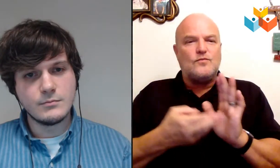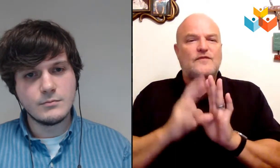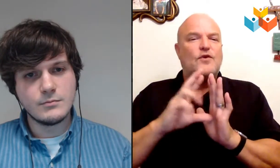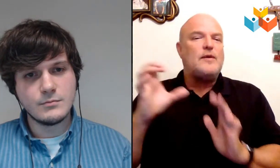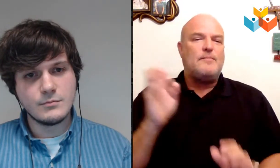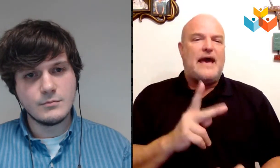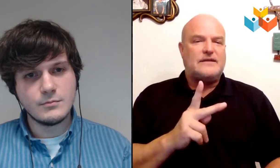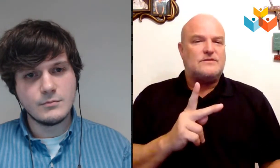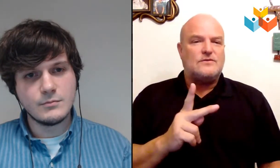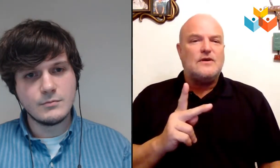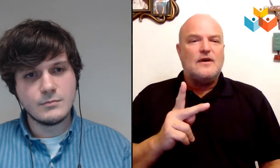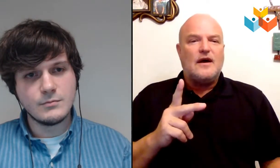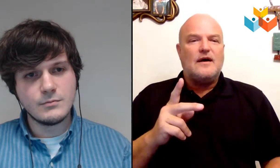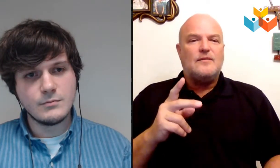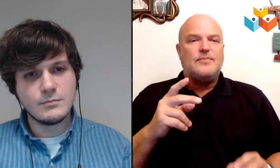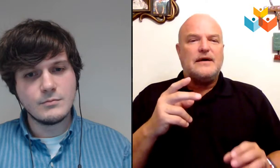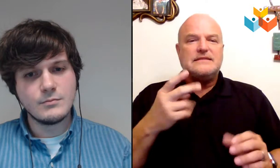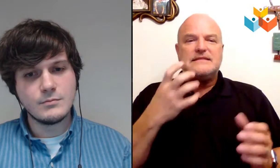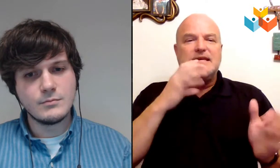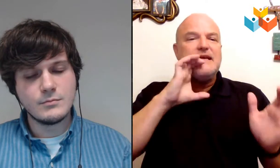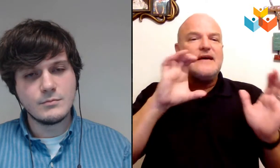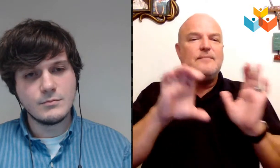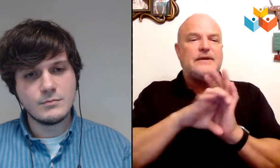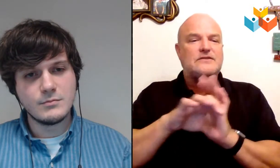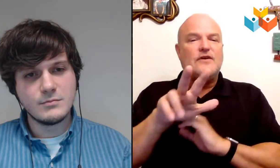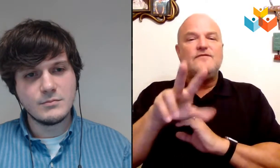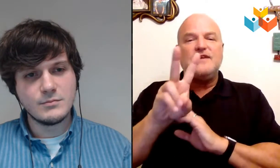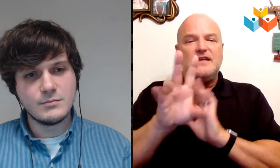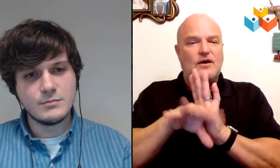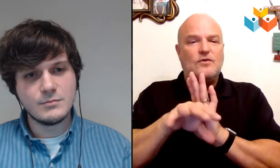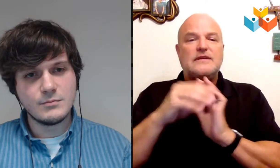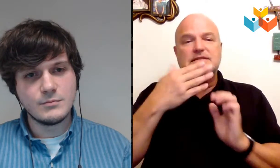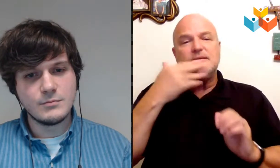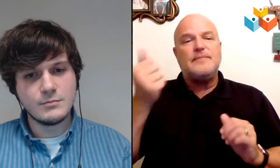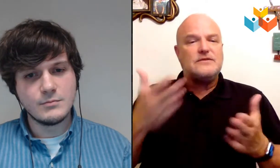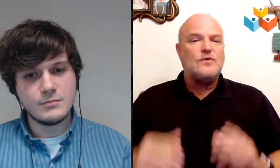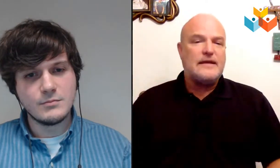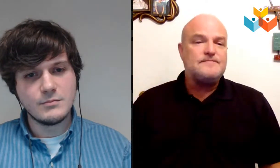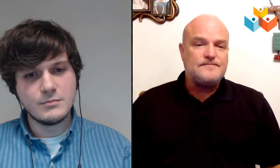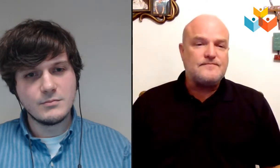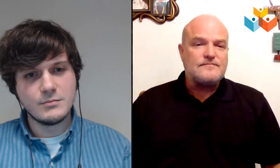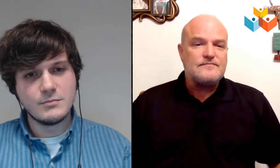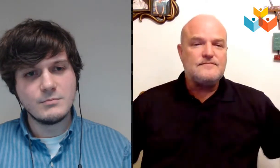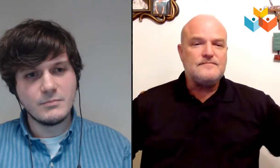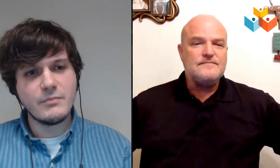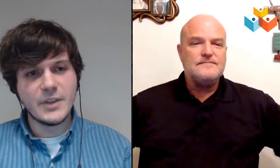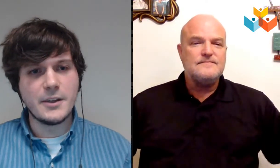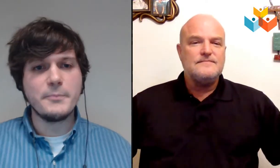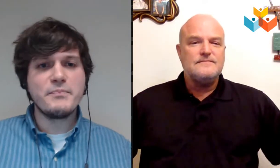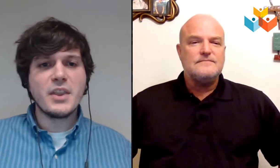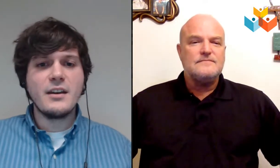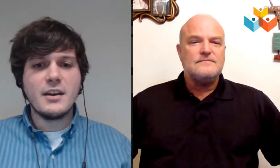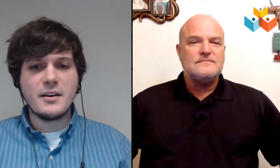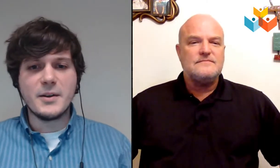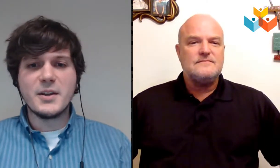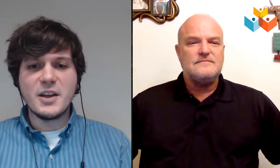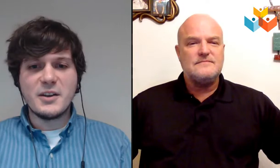for referring back to. But seeing a picture, a video is the best way. Thank